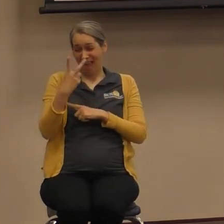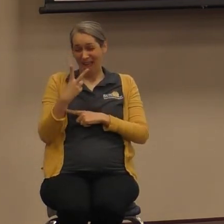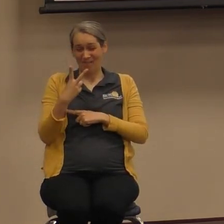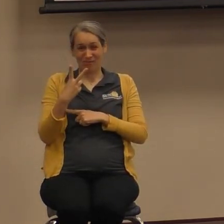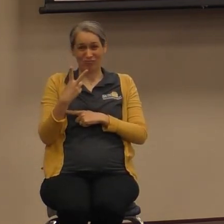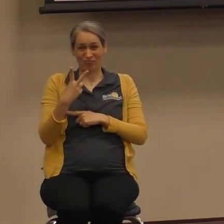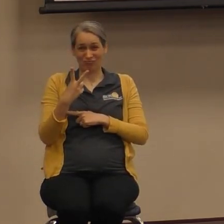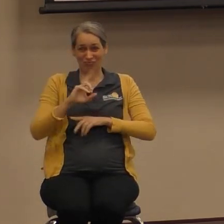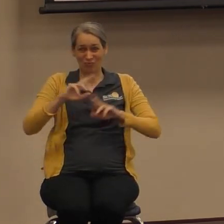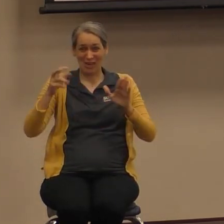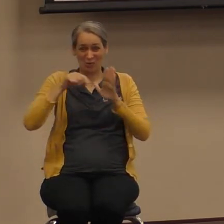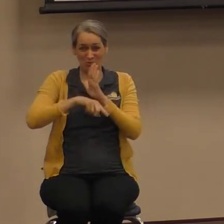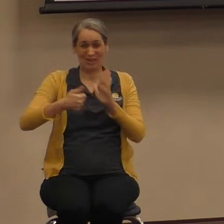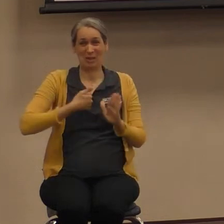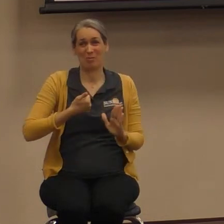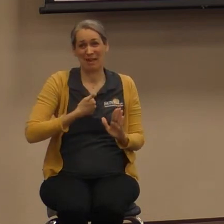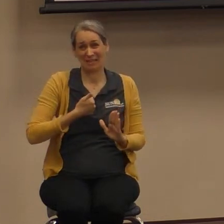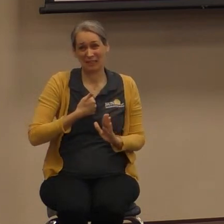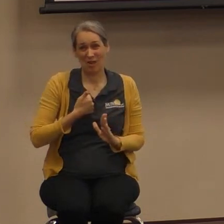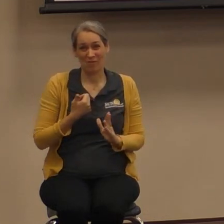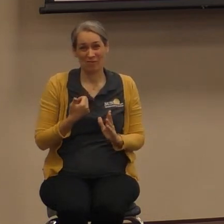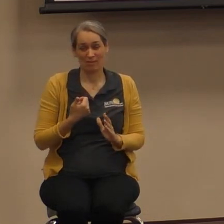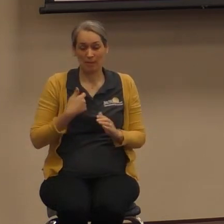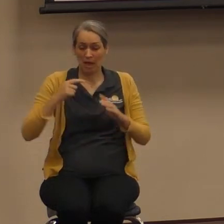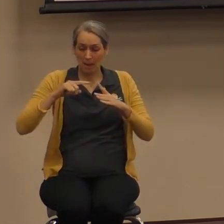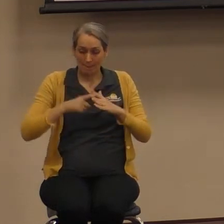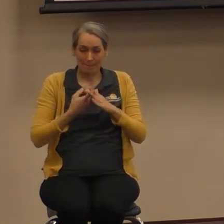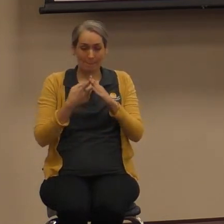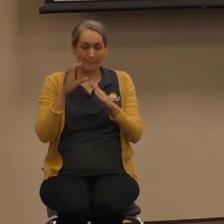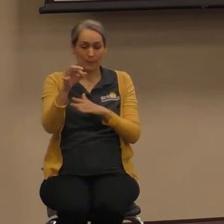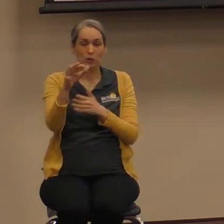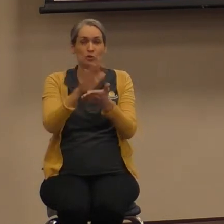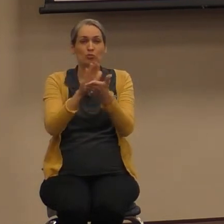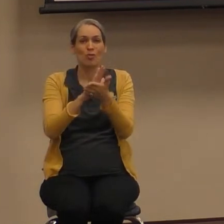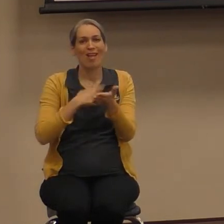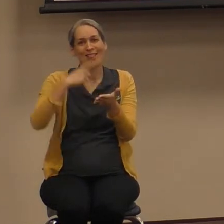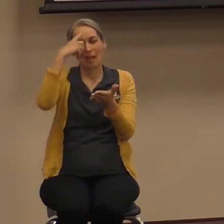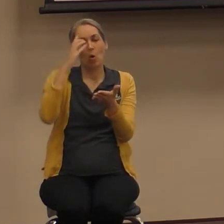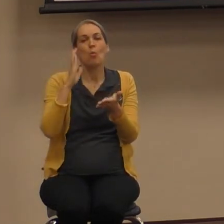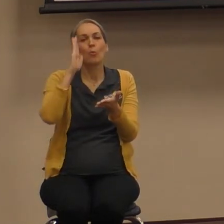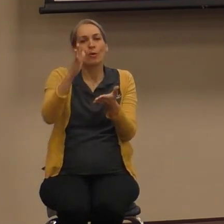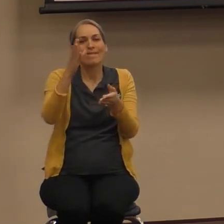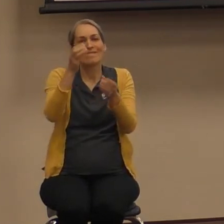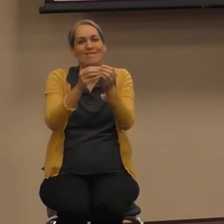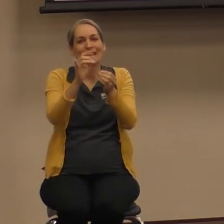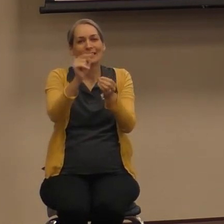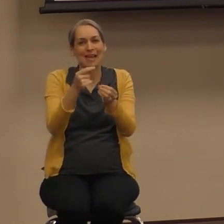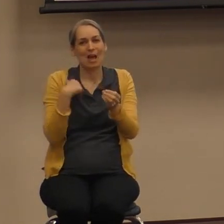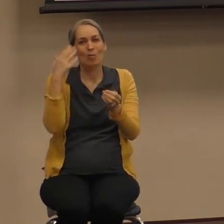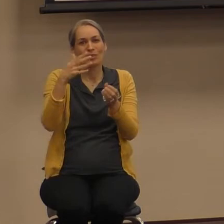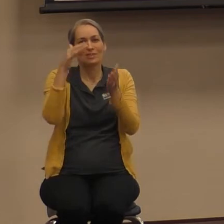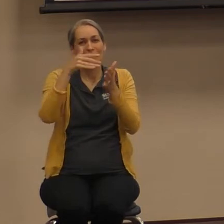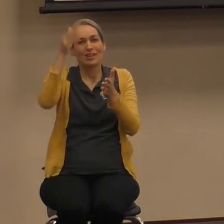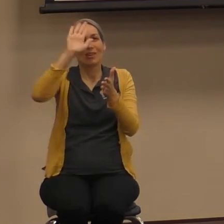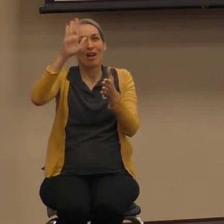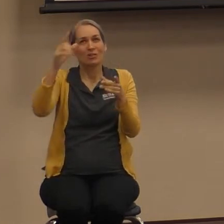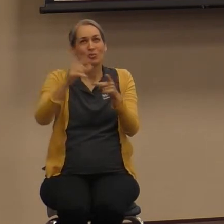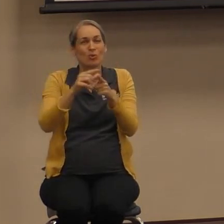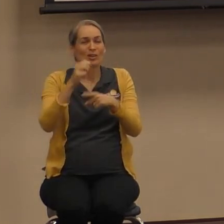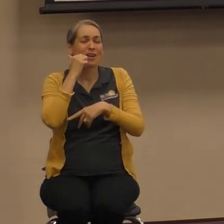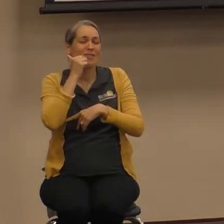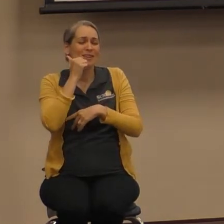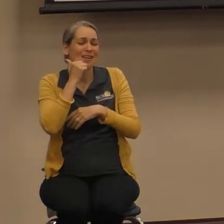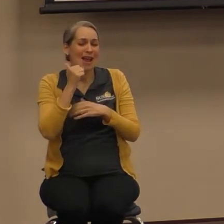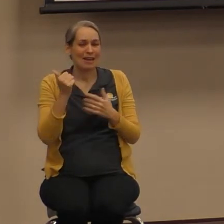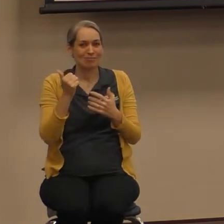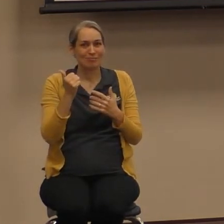But I started Bear Valley, so I think this is going to fix it. I'm going to be in the Word of God every single day. how could this not fix the problem? I mean, now that I'm surrounded